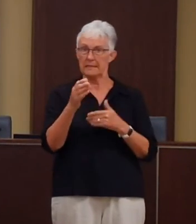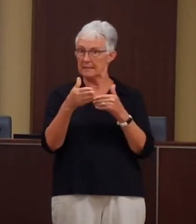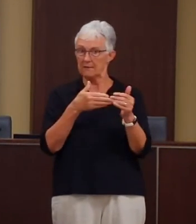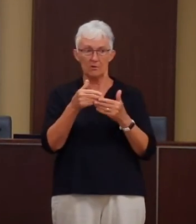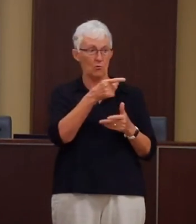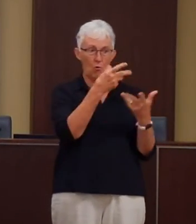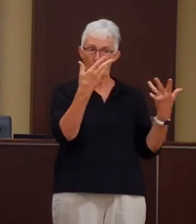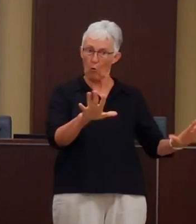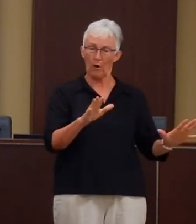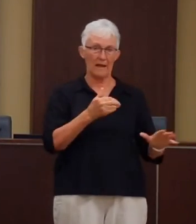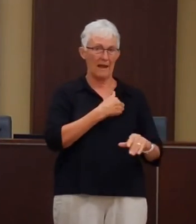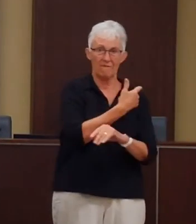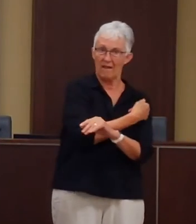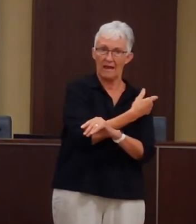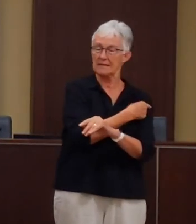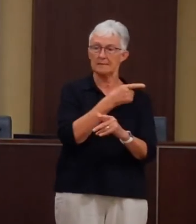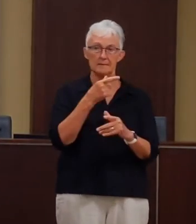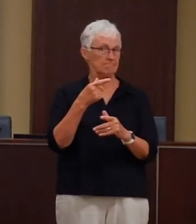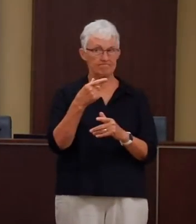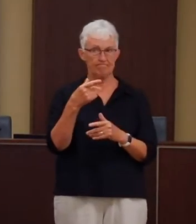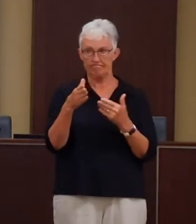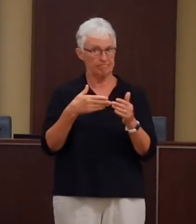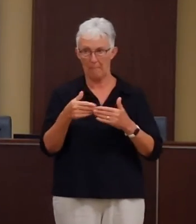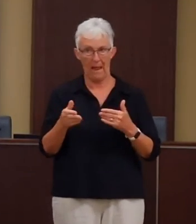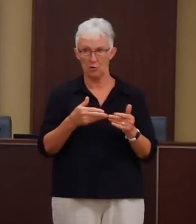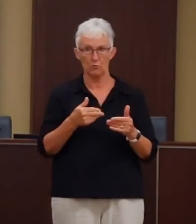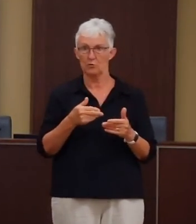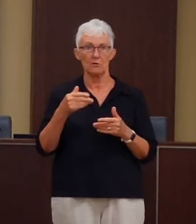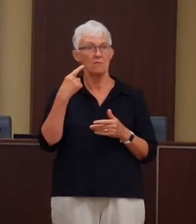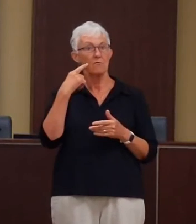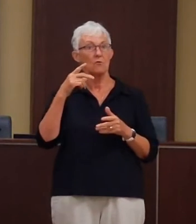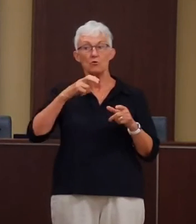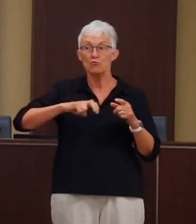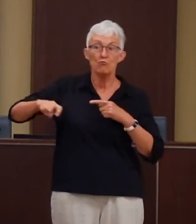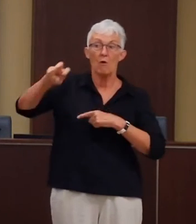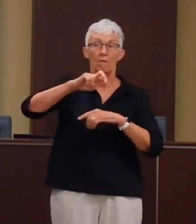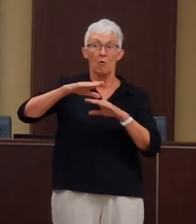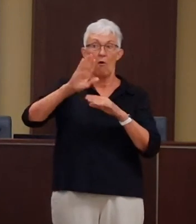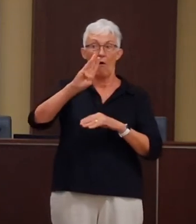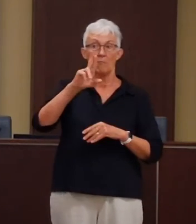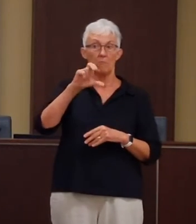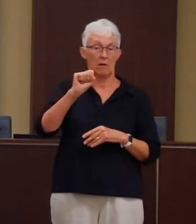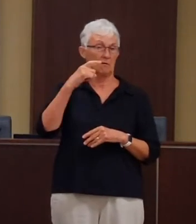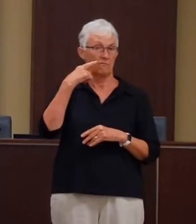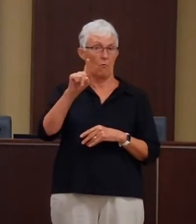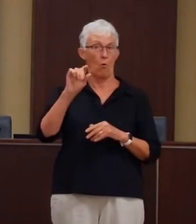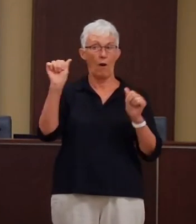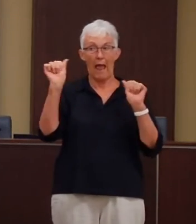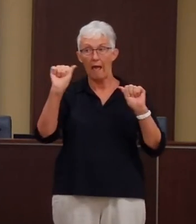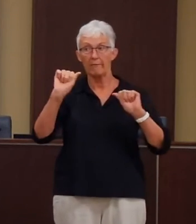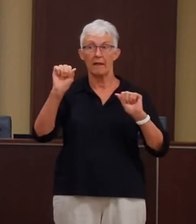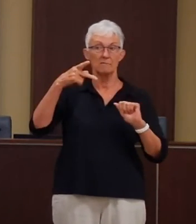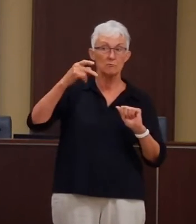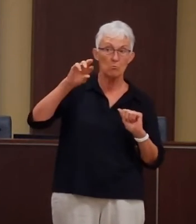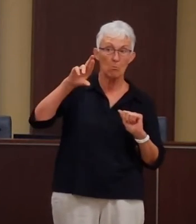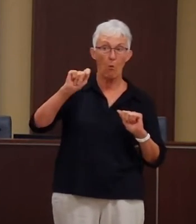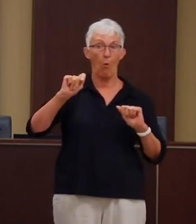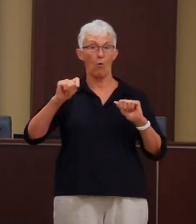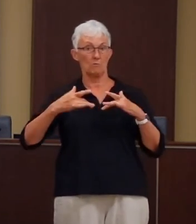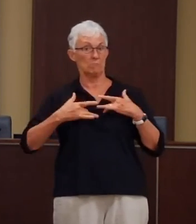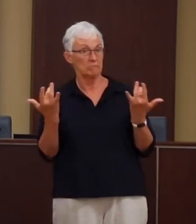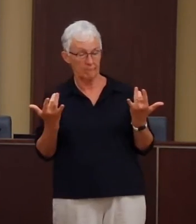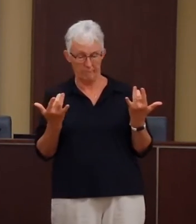and staff traveling for activities and athletics. Again, this is a federal requirement for all public